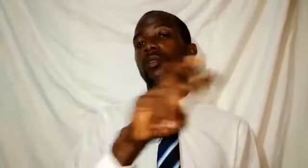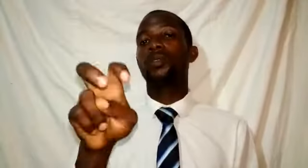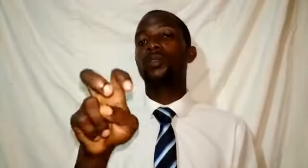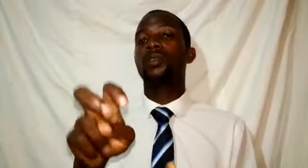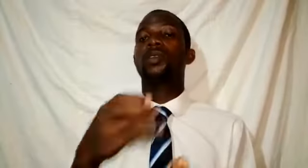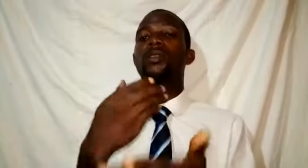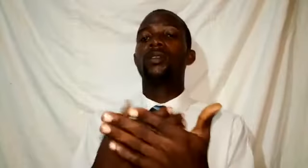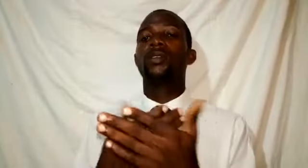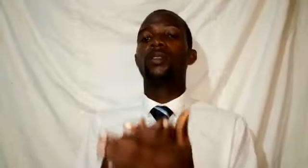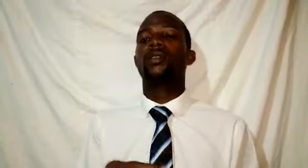8,200 naira.